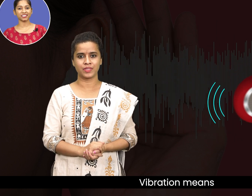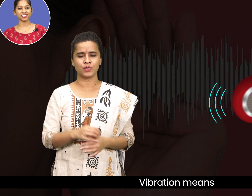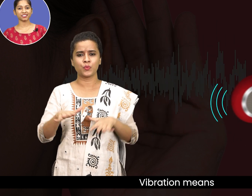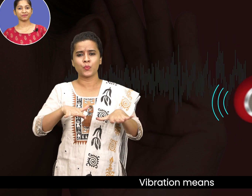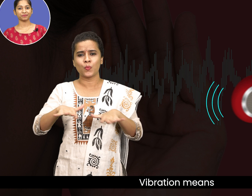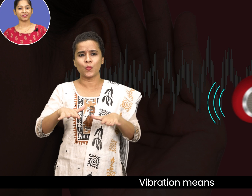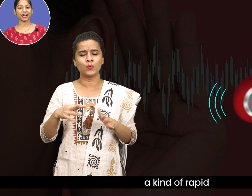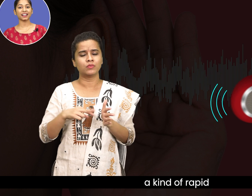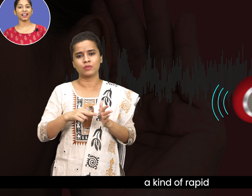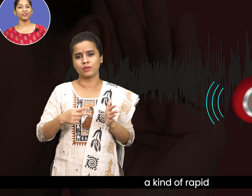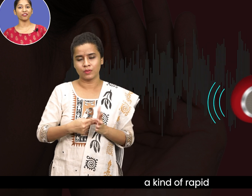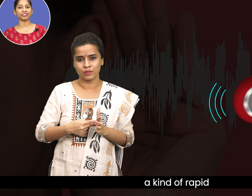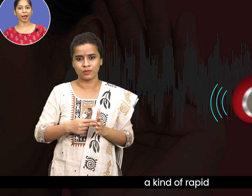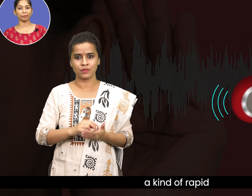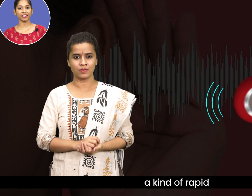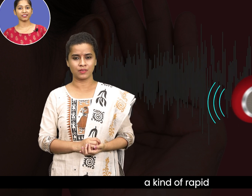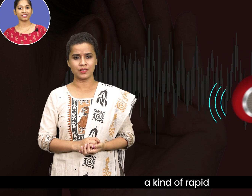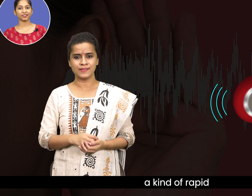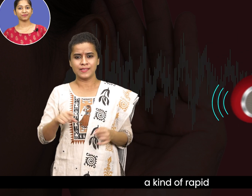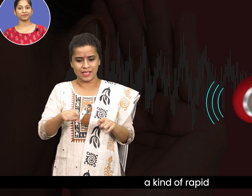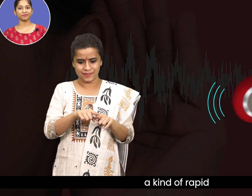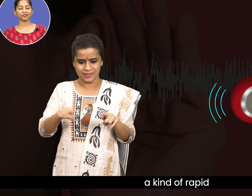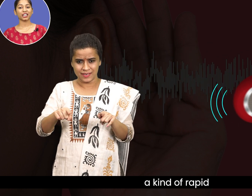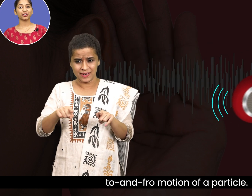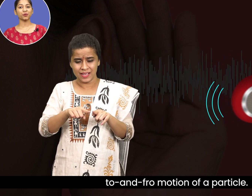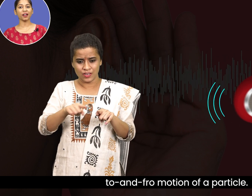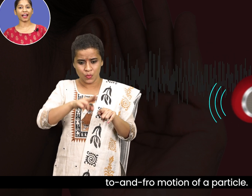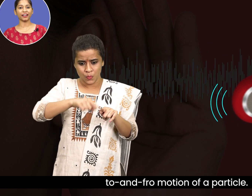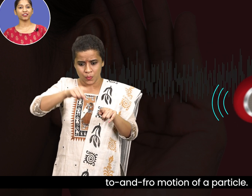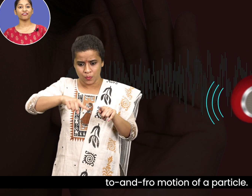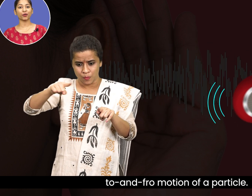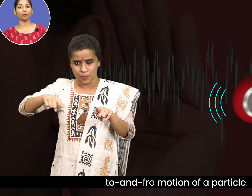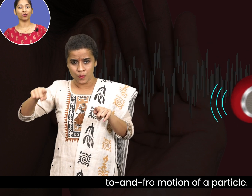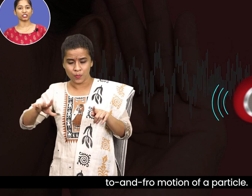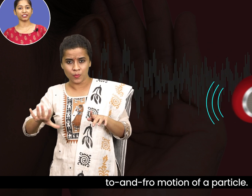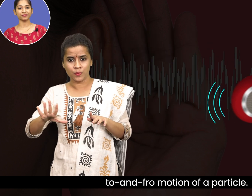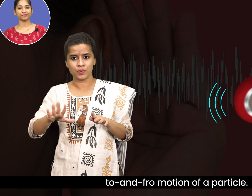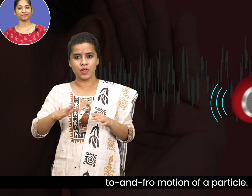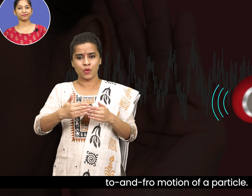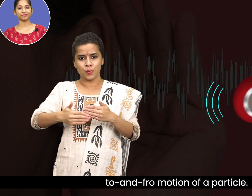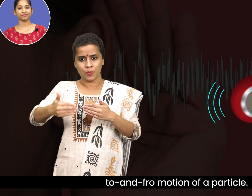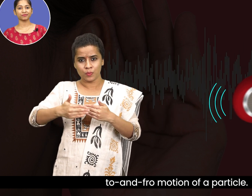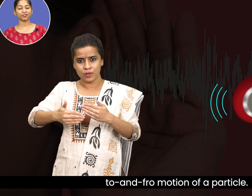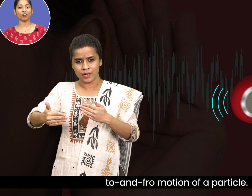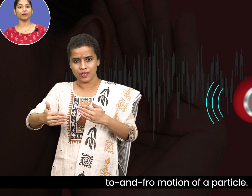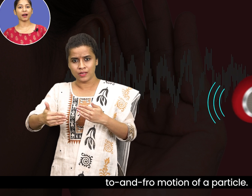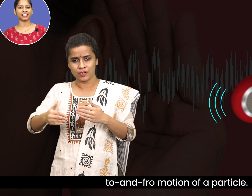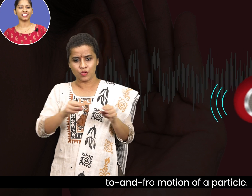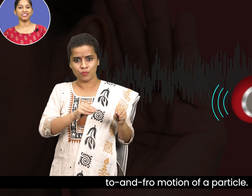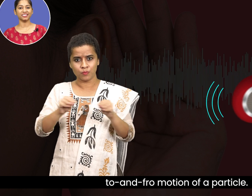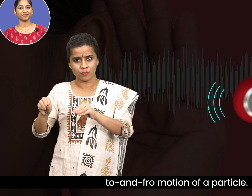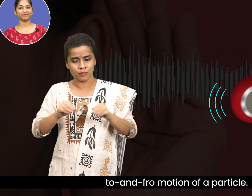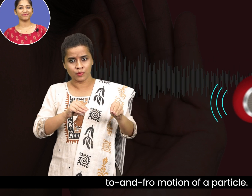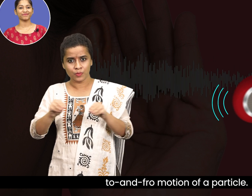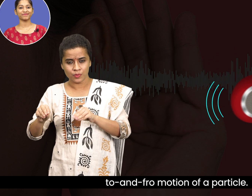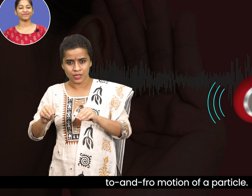Vibration means a kind of rapid to and fro motion of a